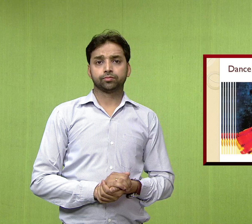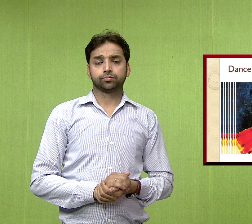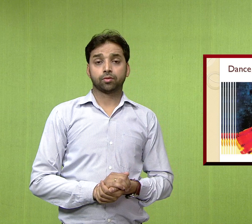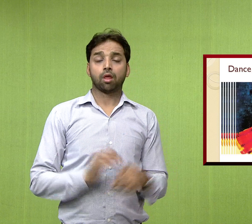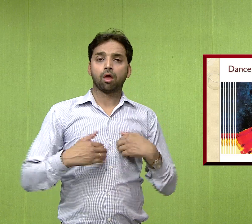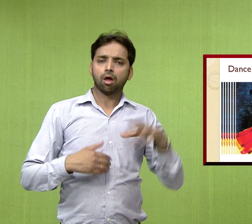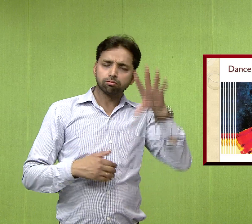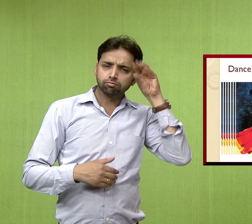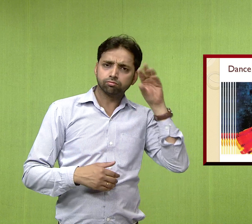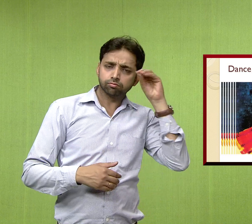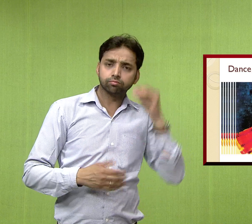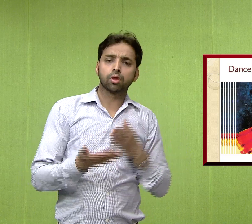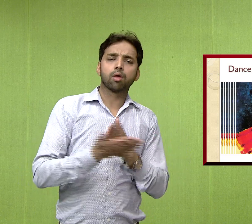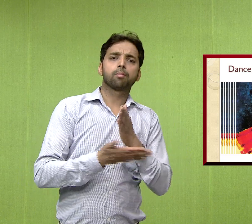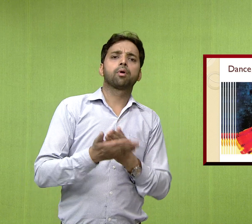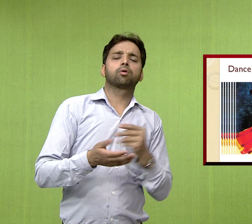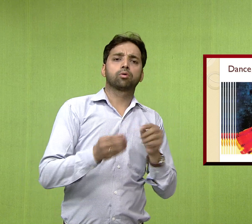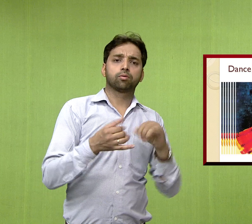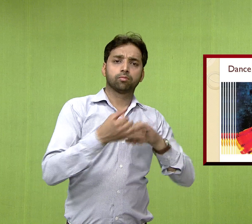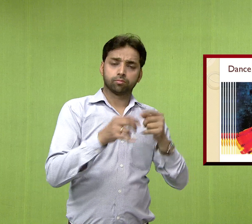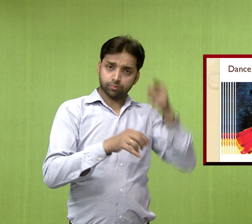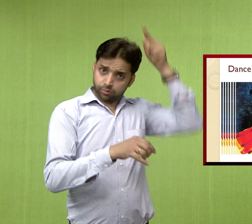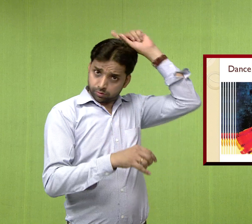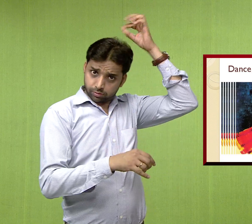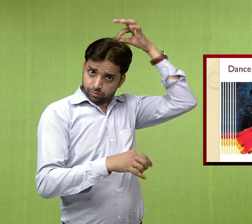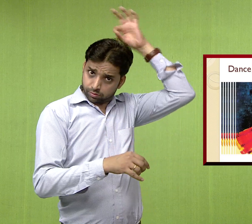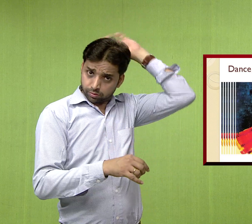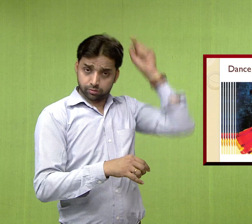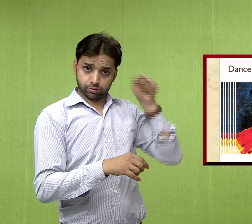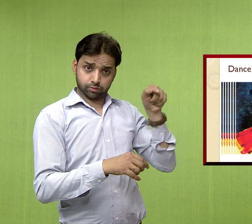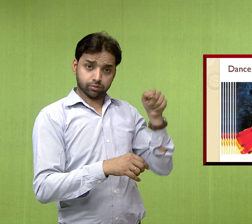I am learning a part of Sanskriti of Rajasthan